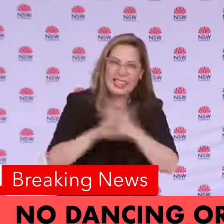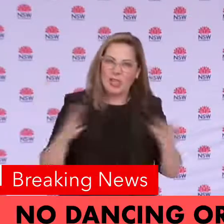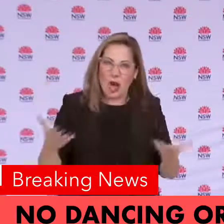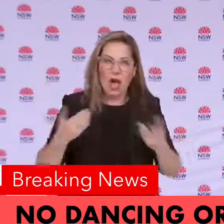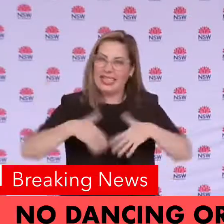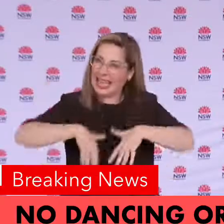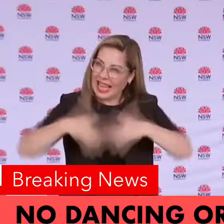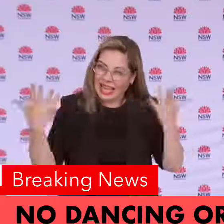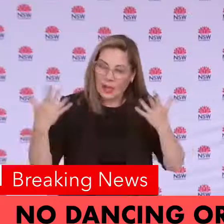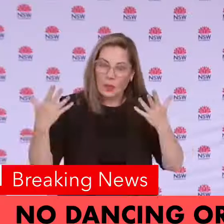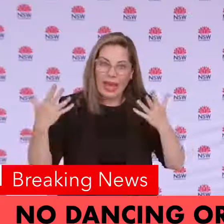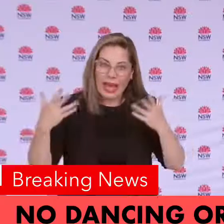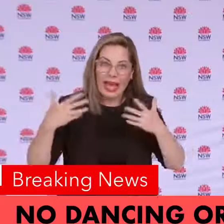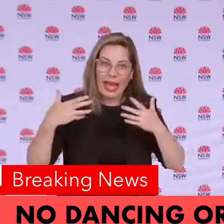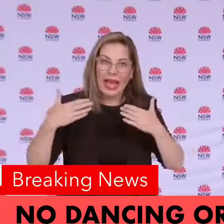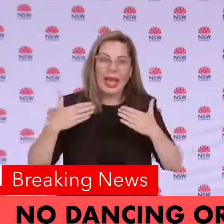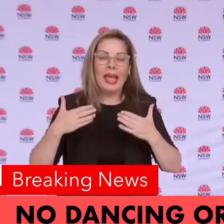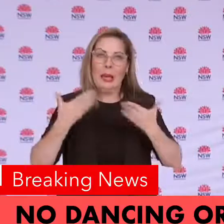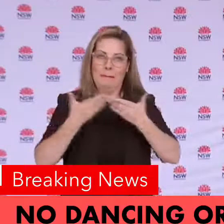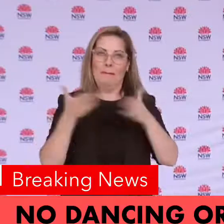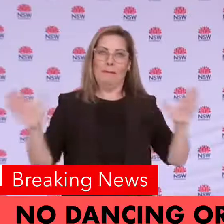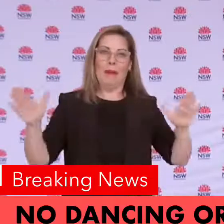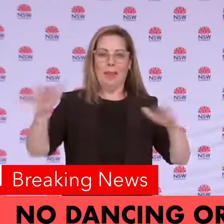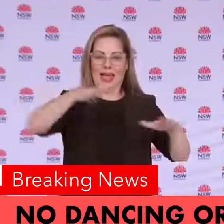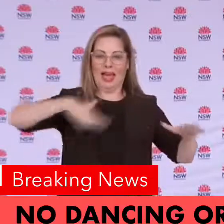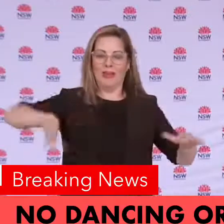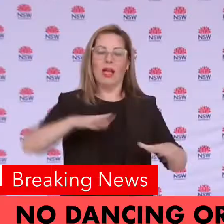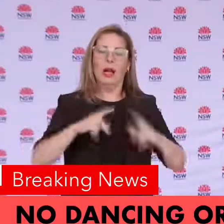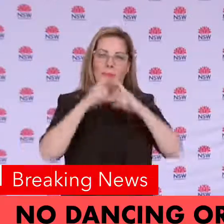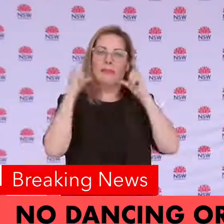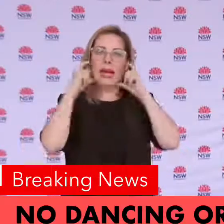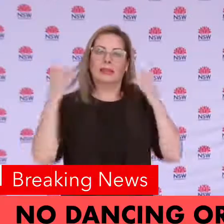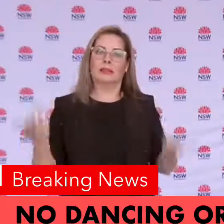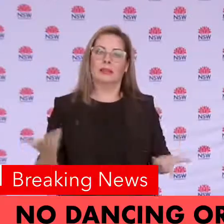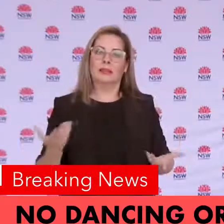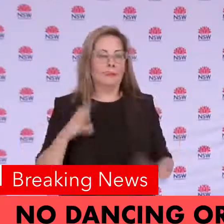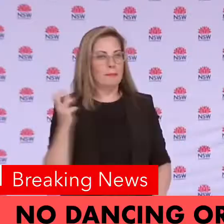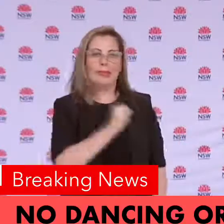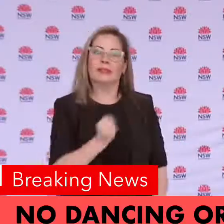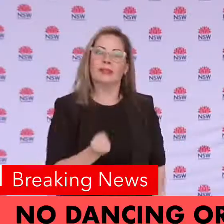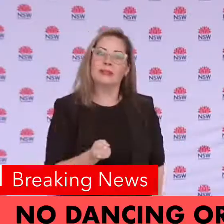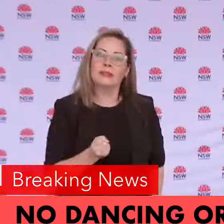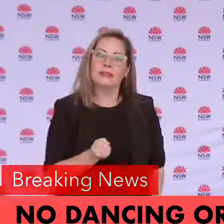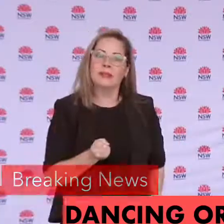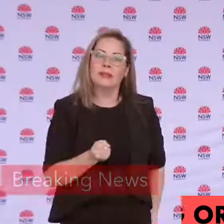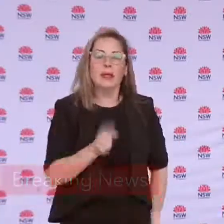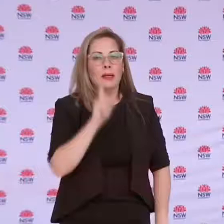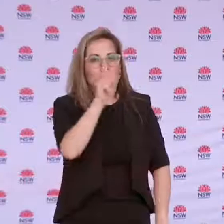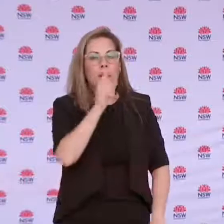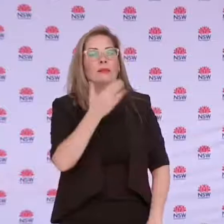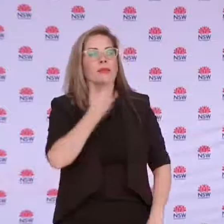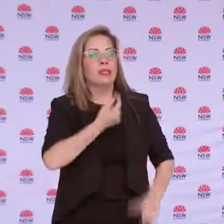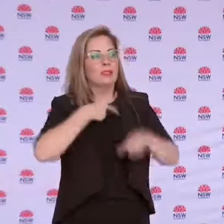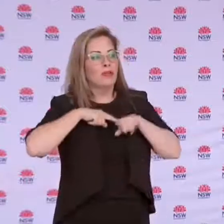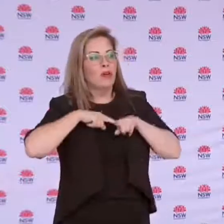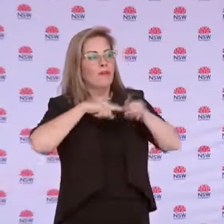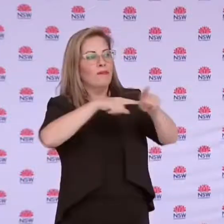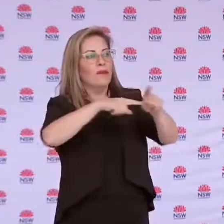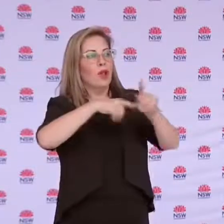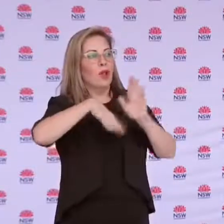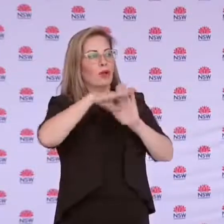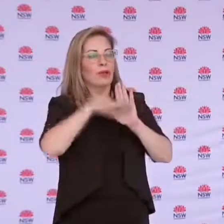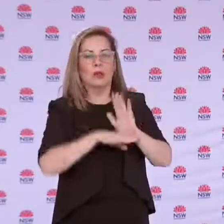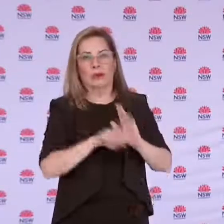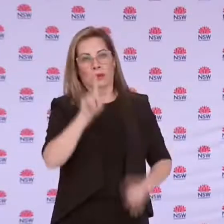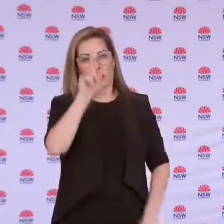moment in Greater Sydney, and I have been, but you also need to make sure you follow the health advice. Premier, one last question, sorry. It's